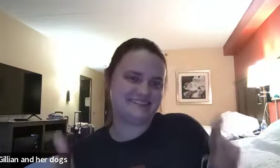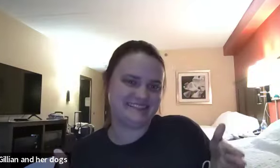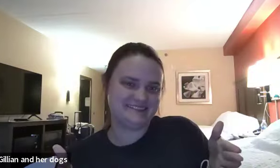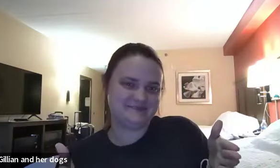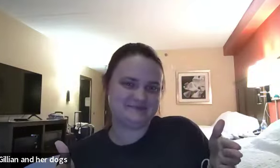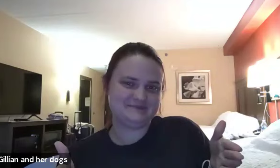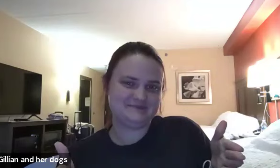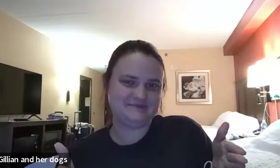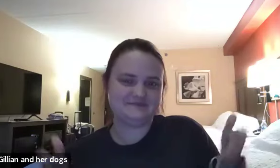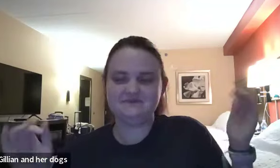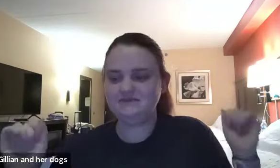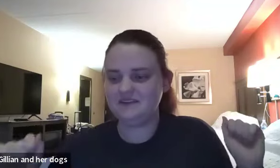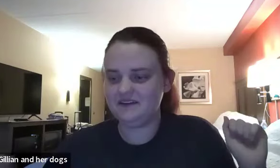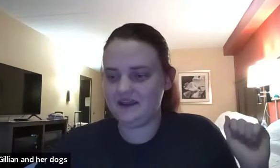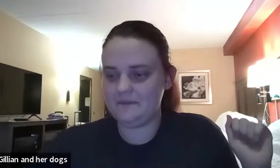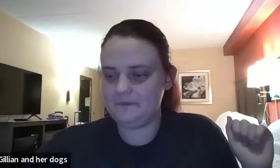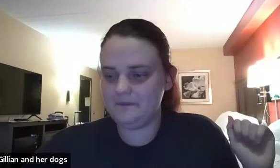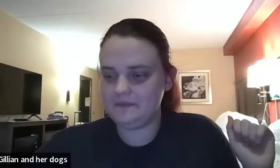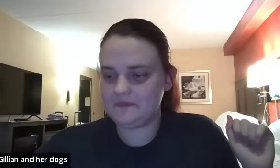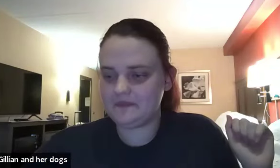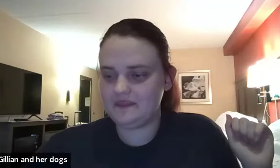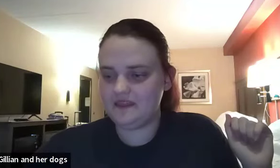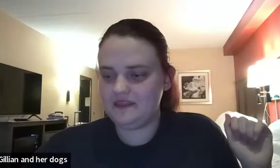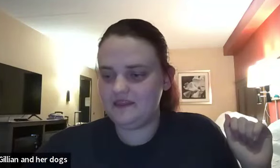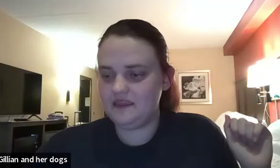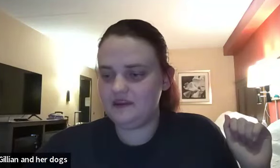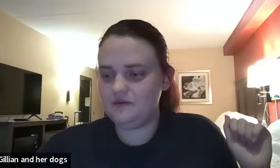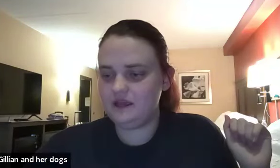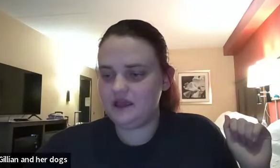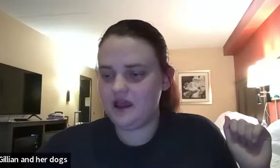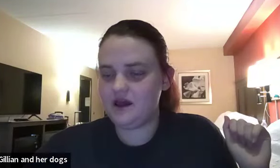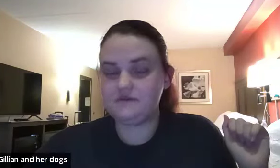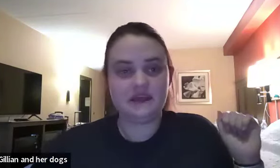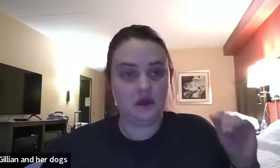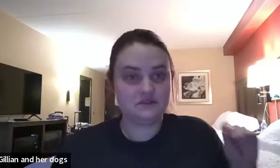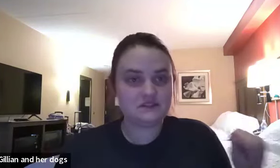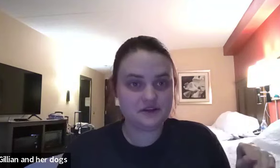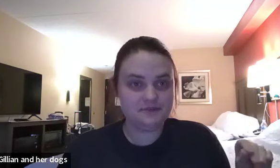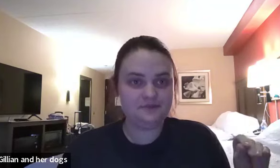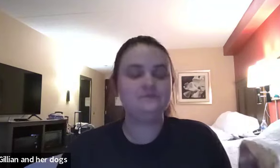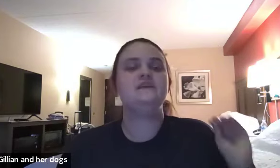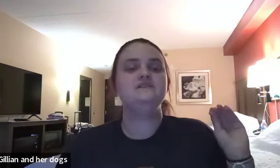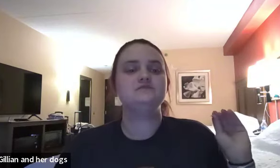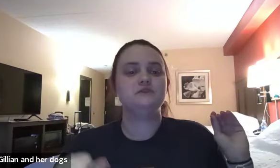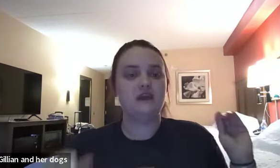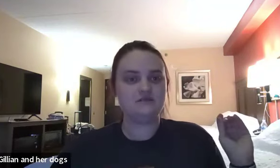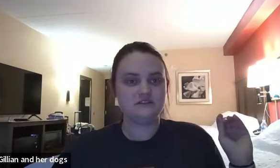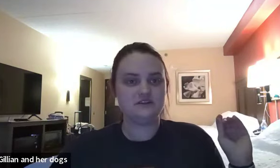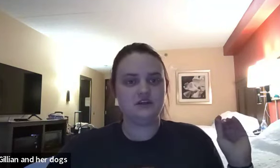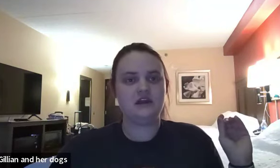Psychologist. Okay. Then we have counselor. So for counselor, you're going to